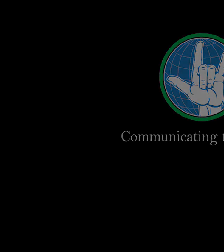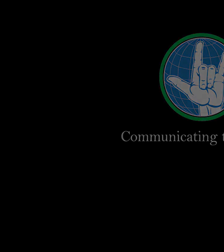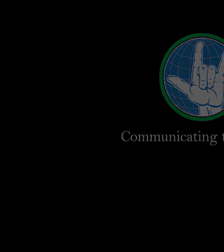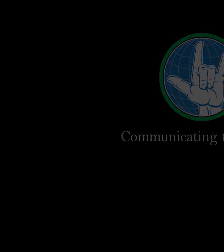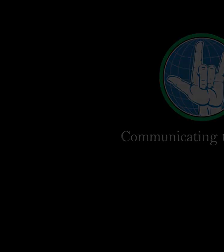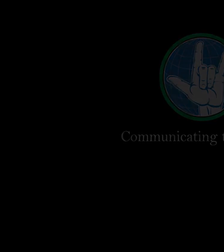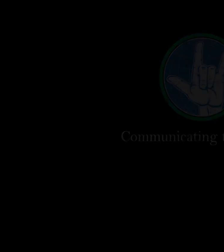of the is going to tell myigg to get him I